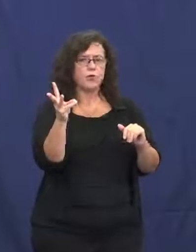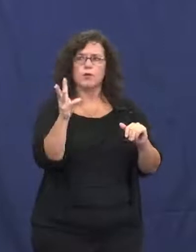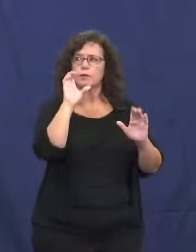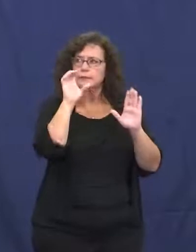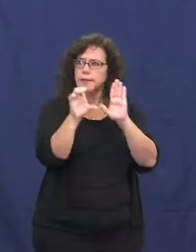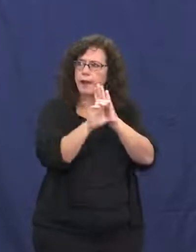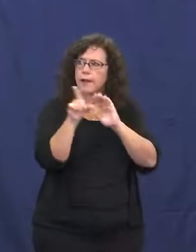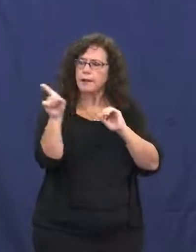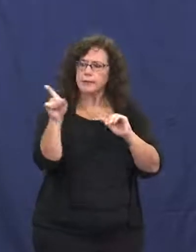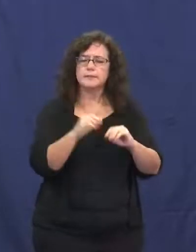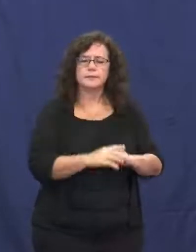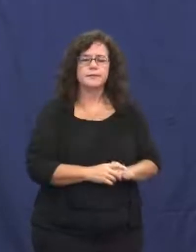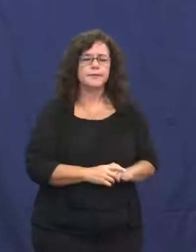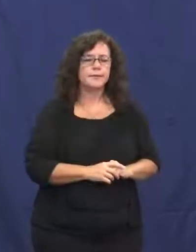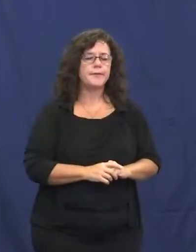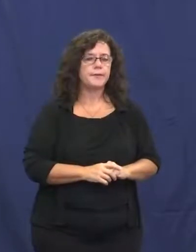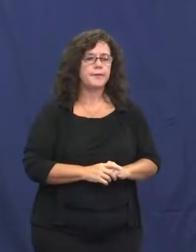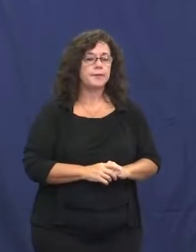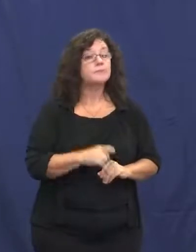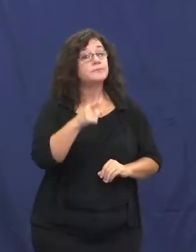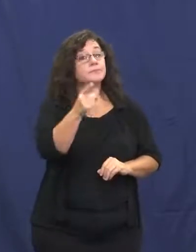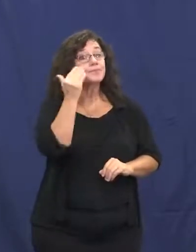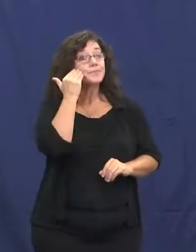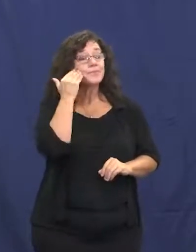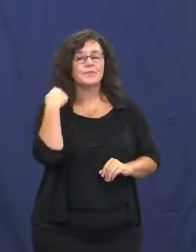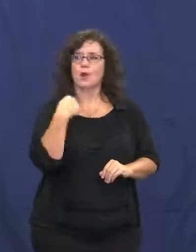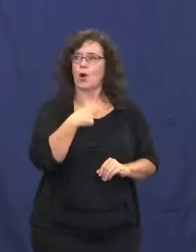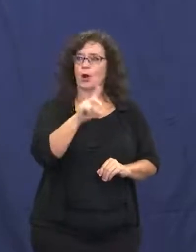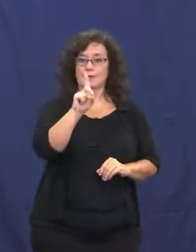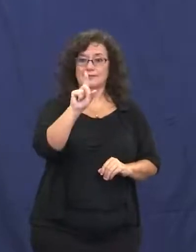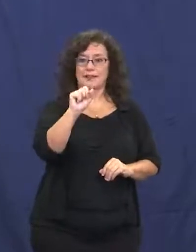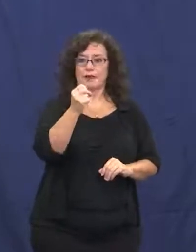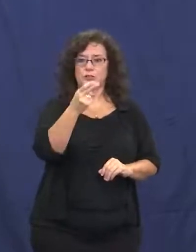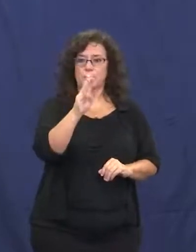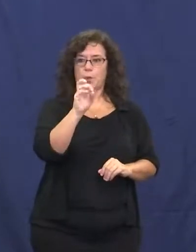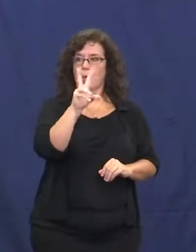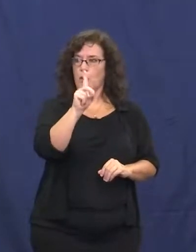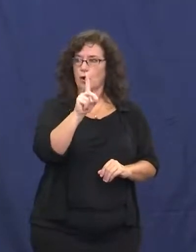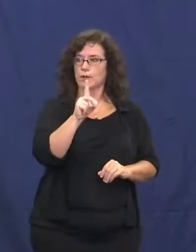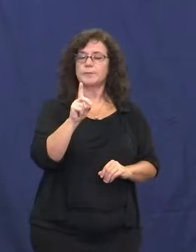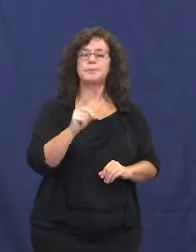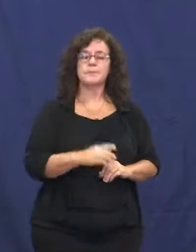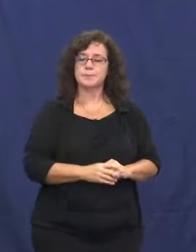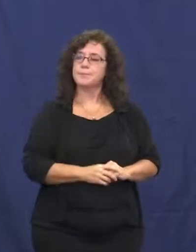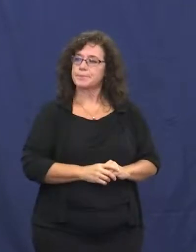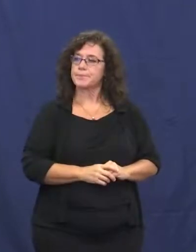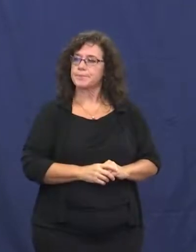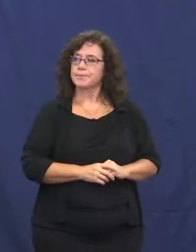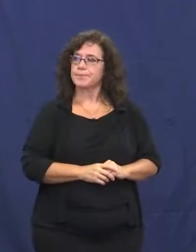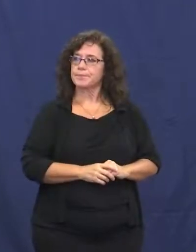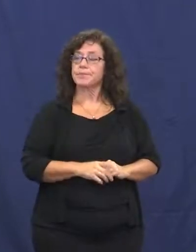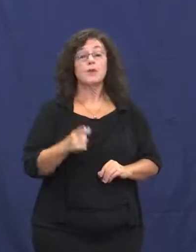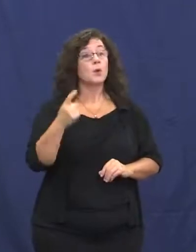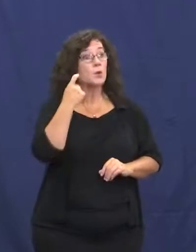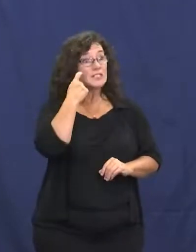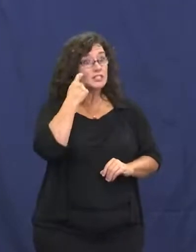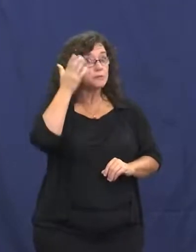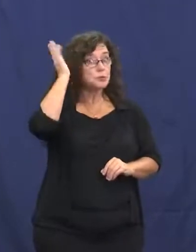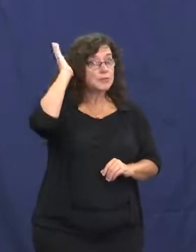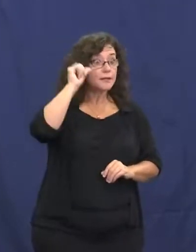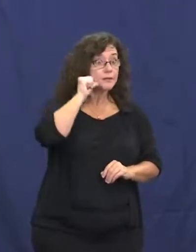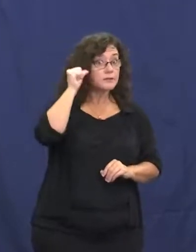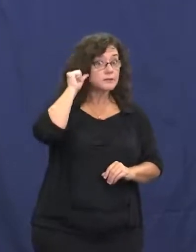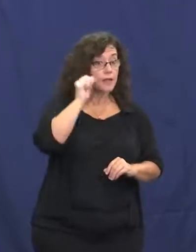all familiar with our dashboard slide. This one is slightly updated from the one we presented at the Board of Supervisors